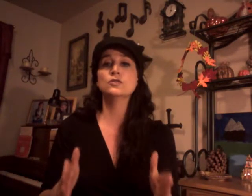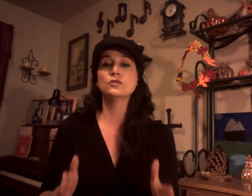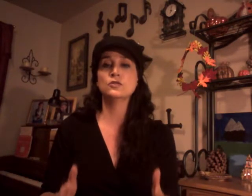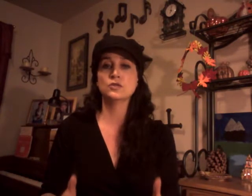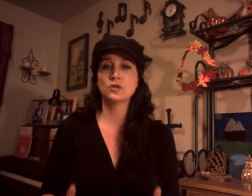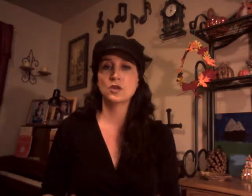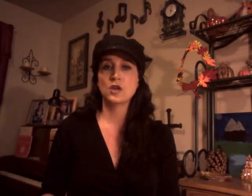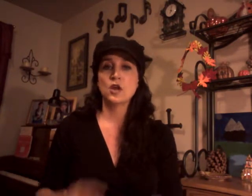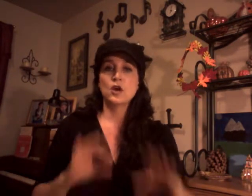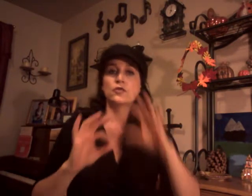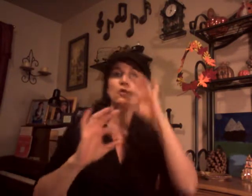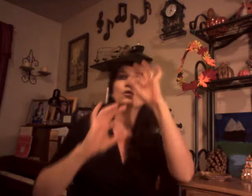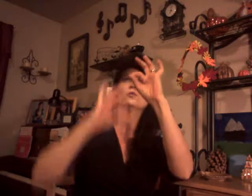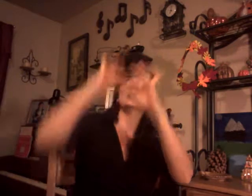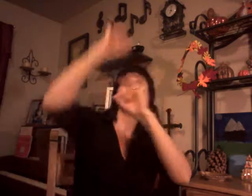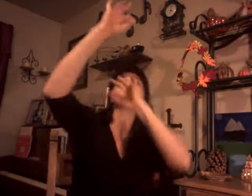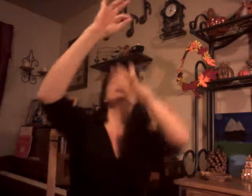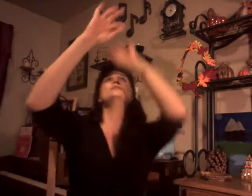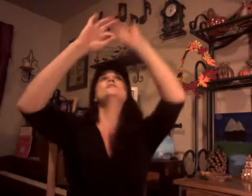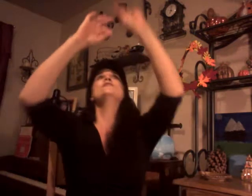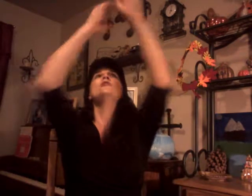sinners, the ransom from